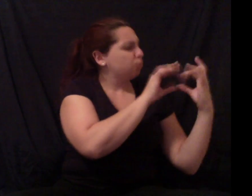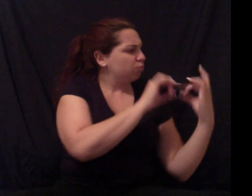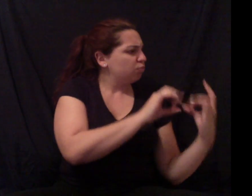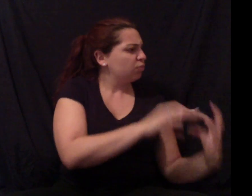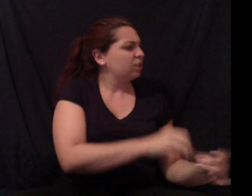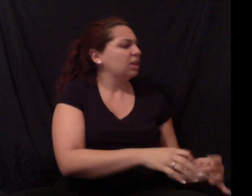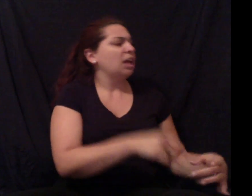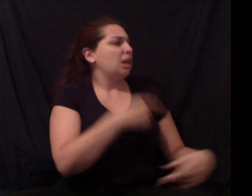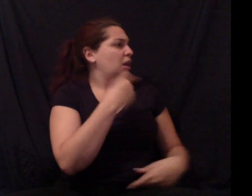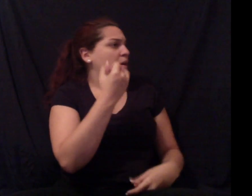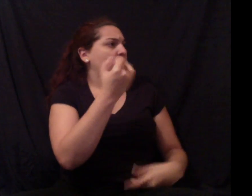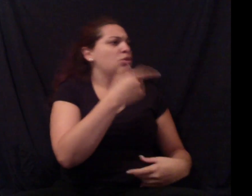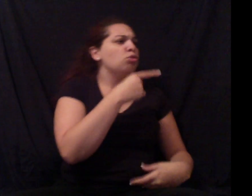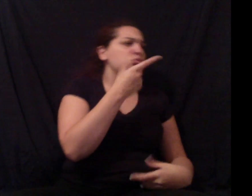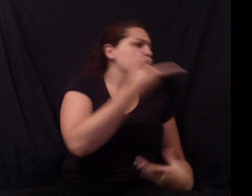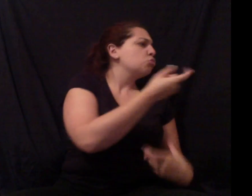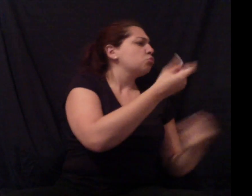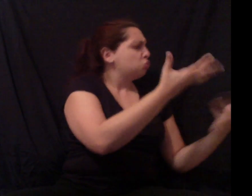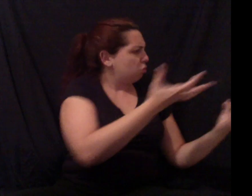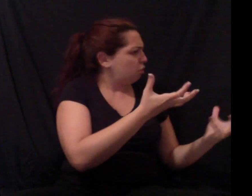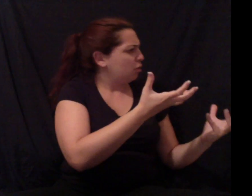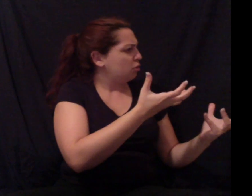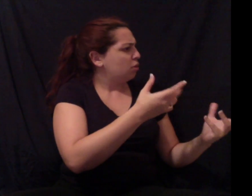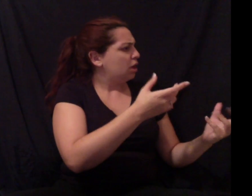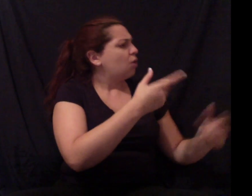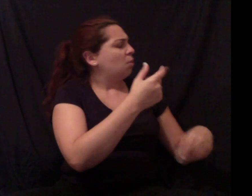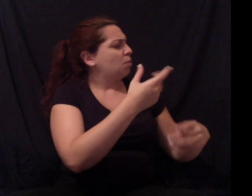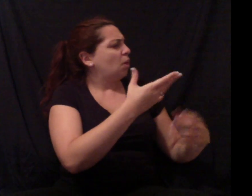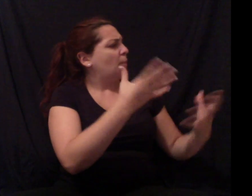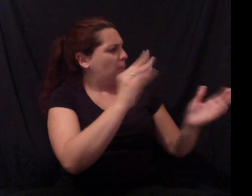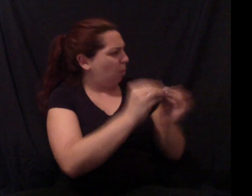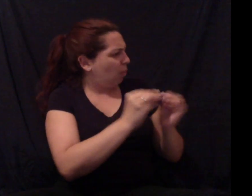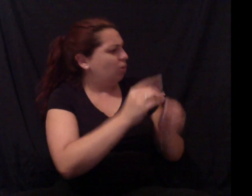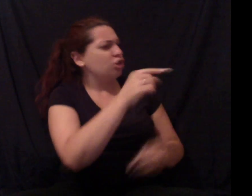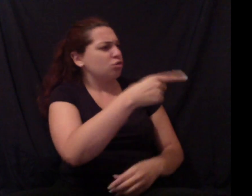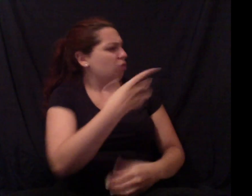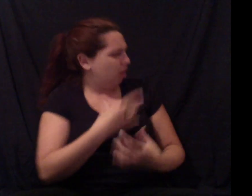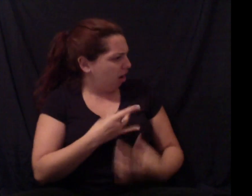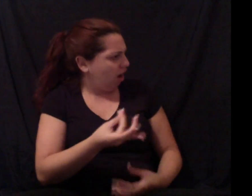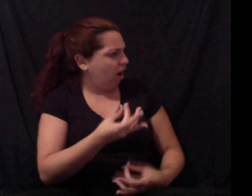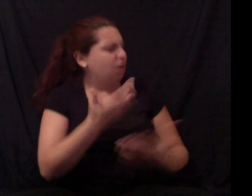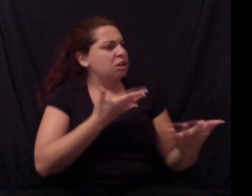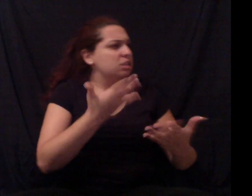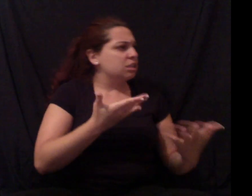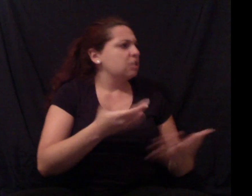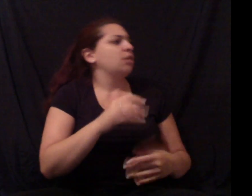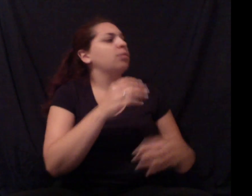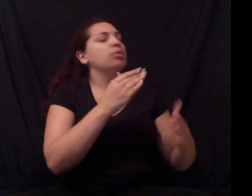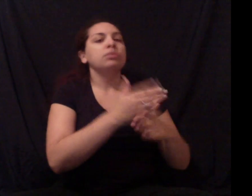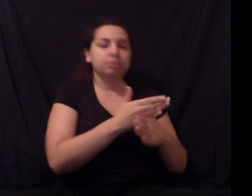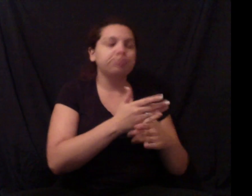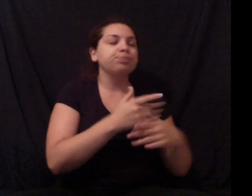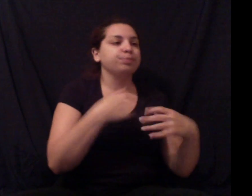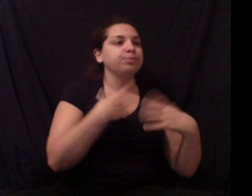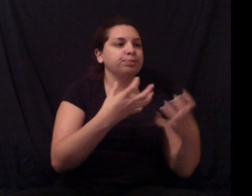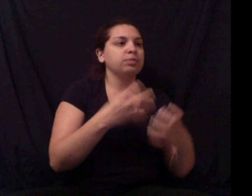my production. How do they like this format? Because I was having fun with it and I wanted to share it. And the Ars Zelda was